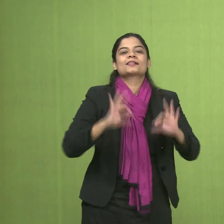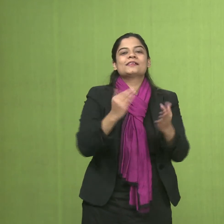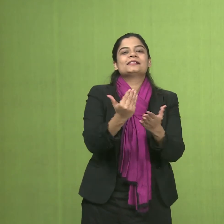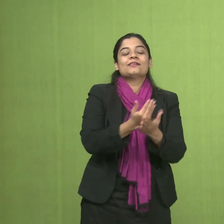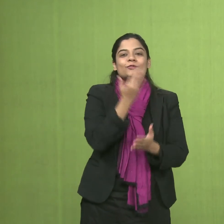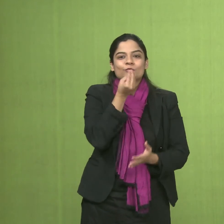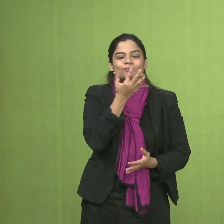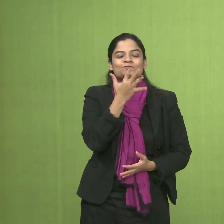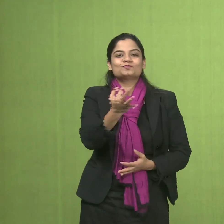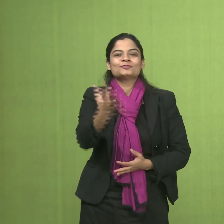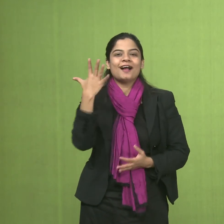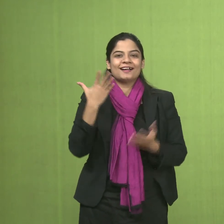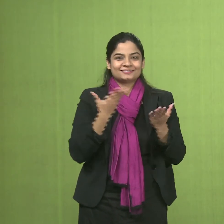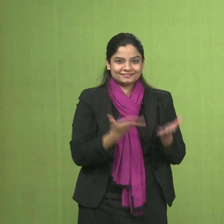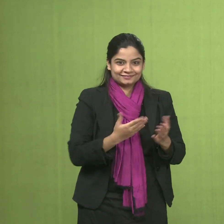be cooked safely.